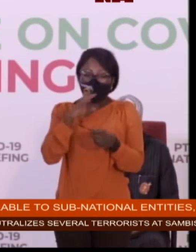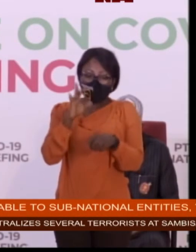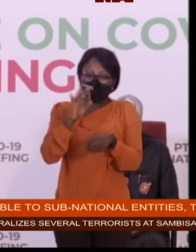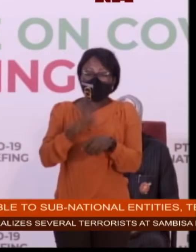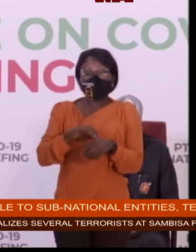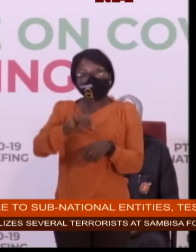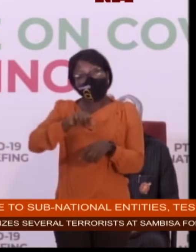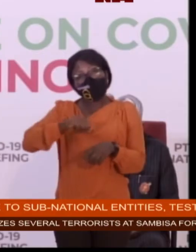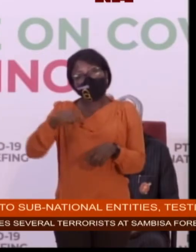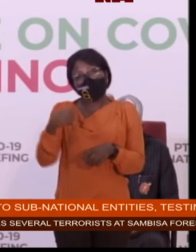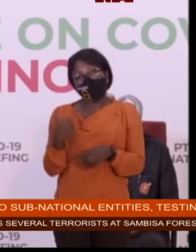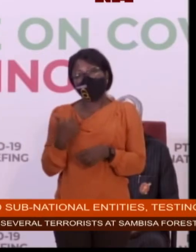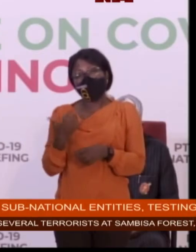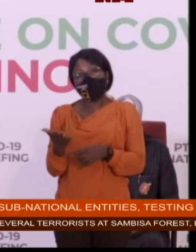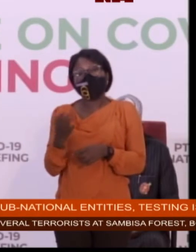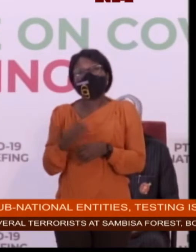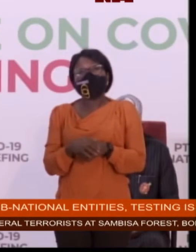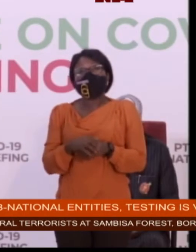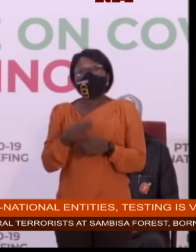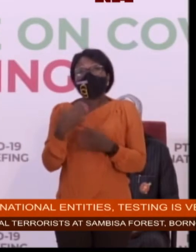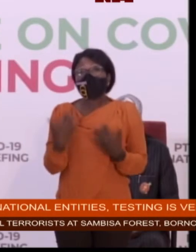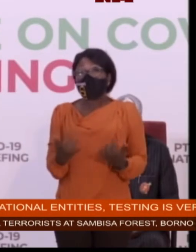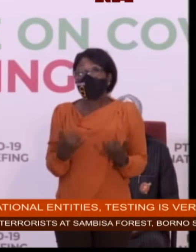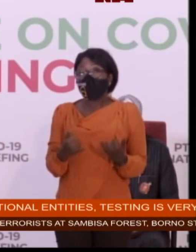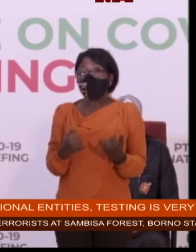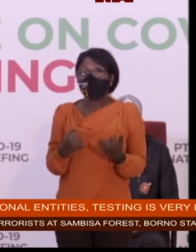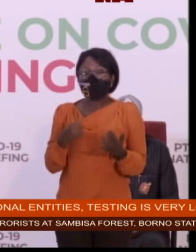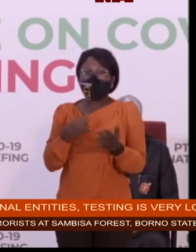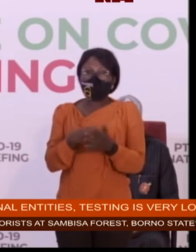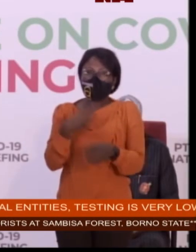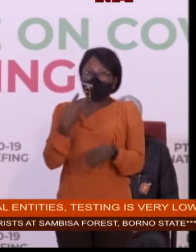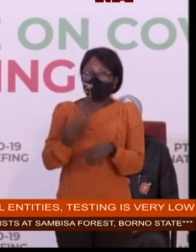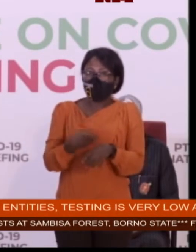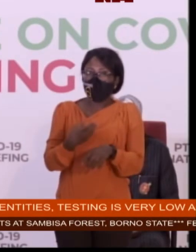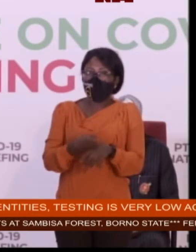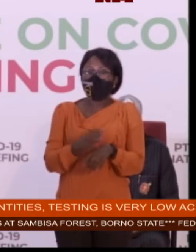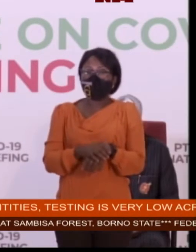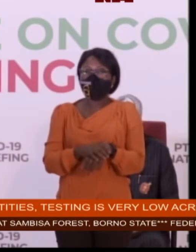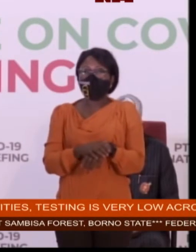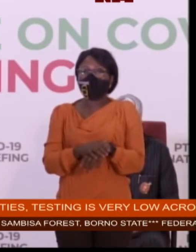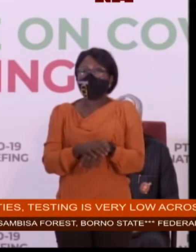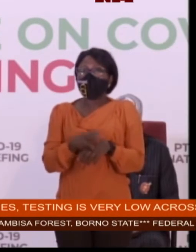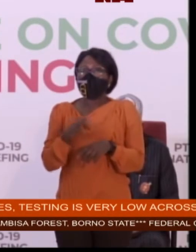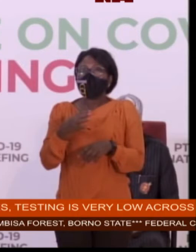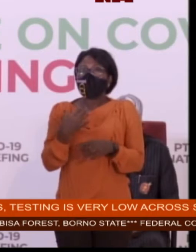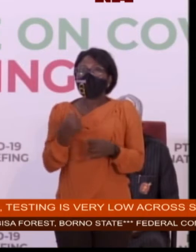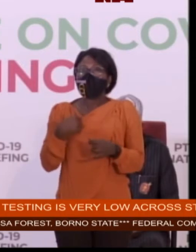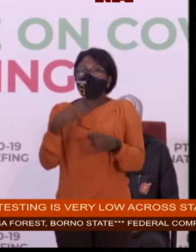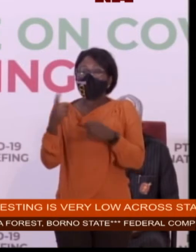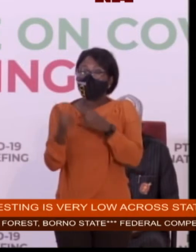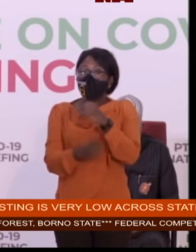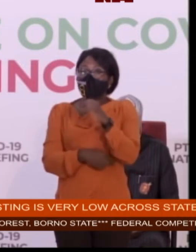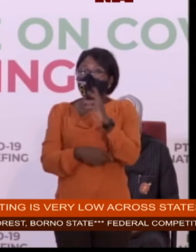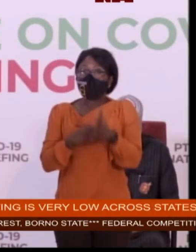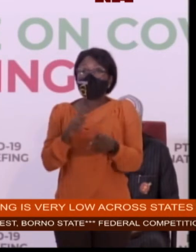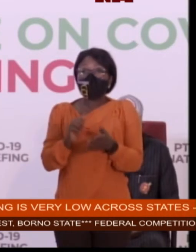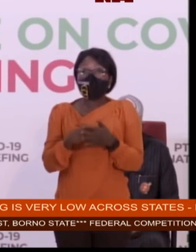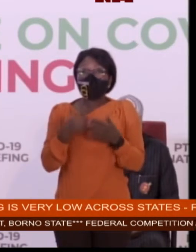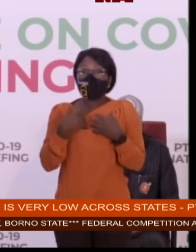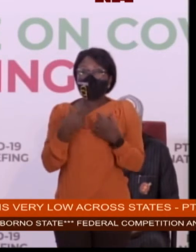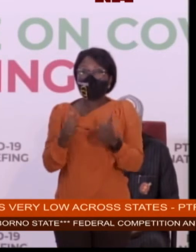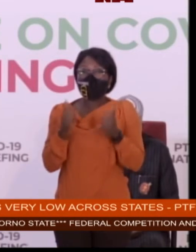jama'a shi yasa ta fara tafiya to sai muka ga kaman ta tafi muka